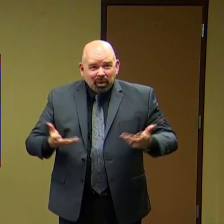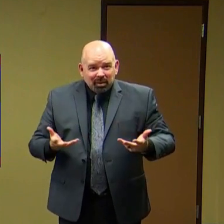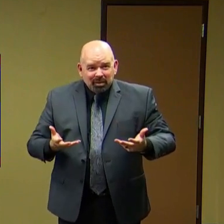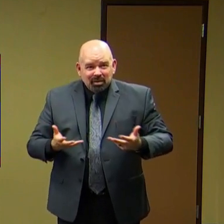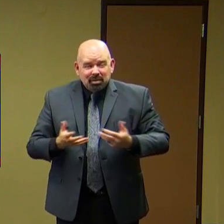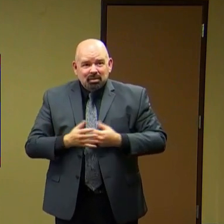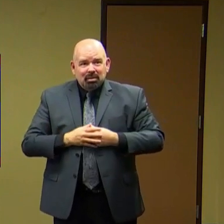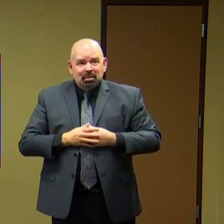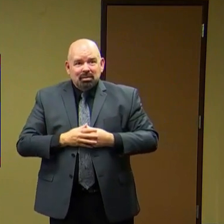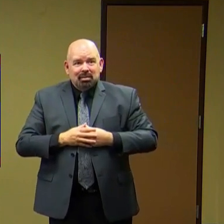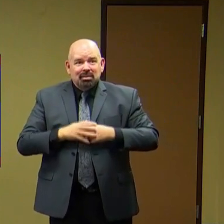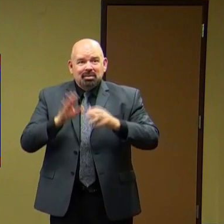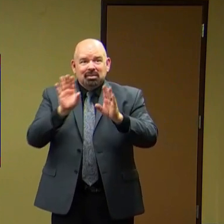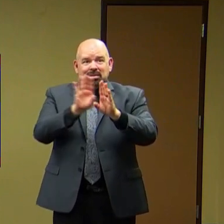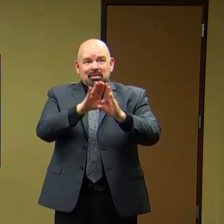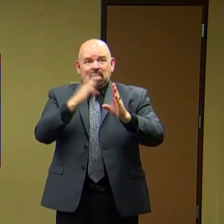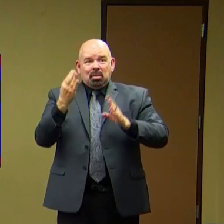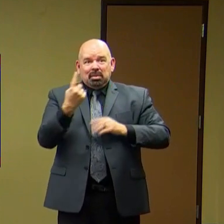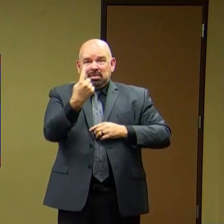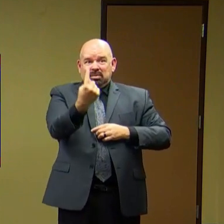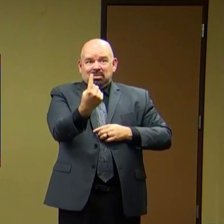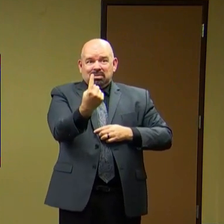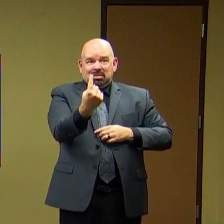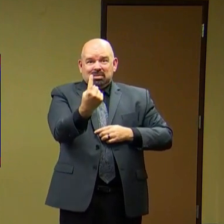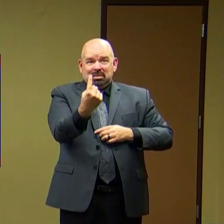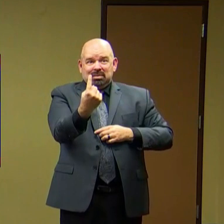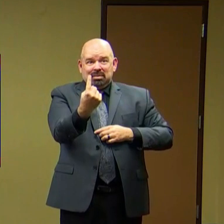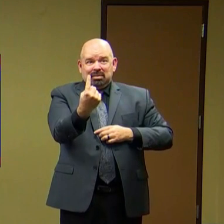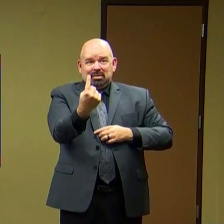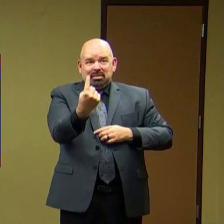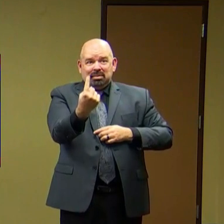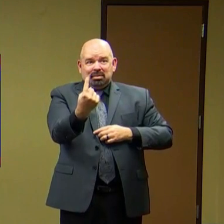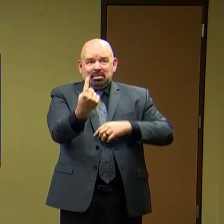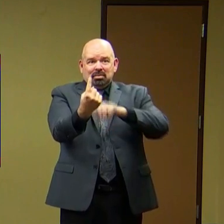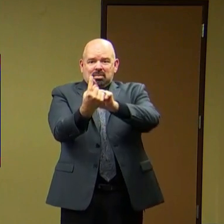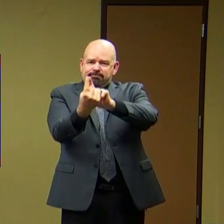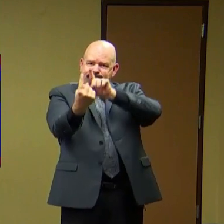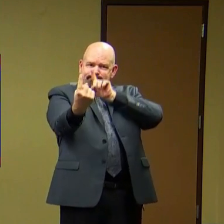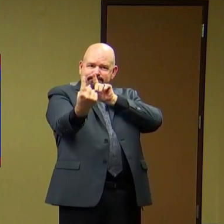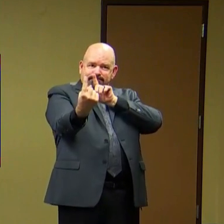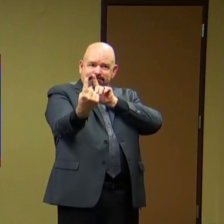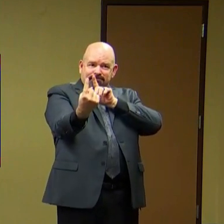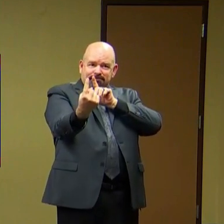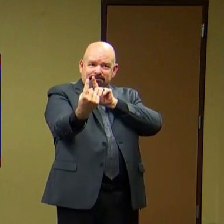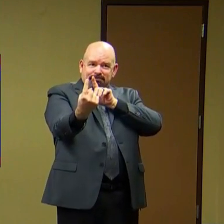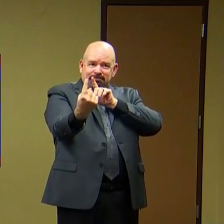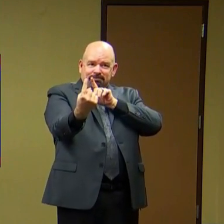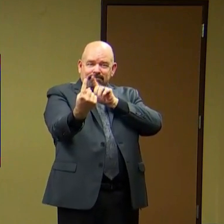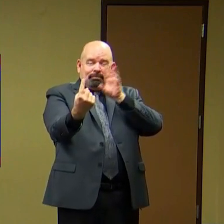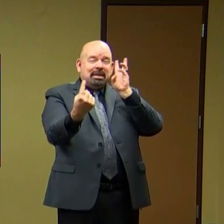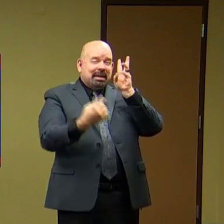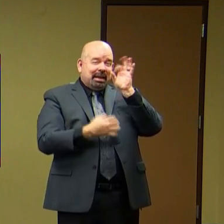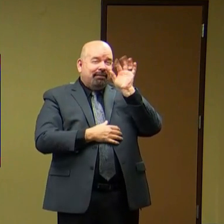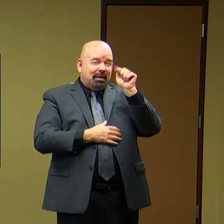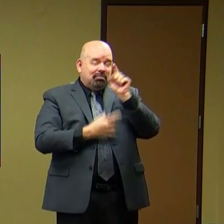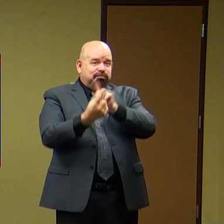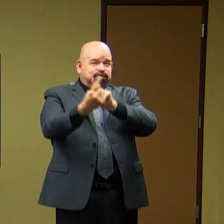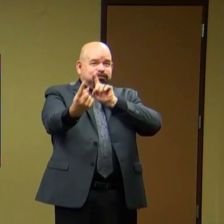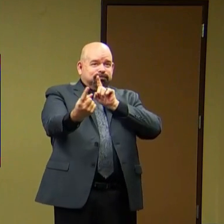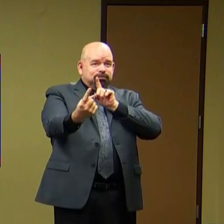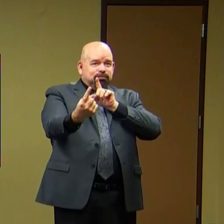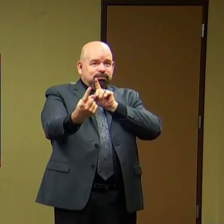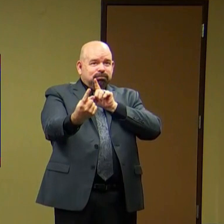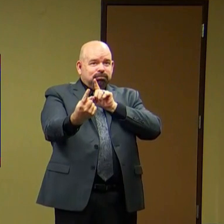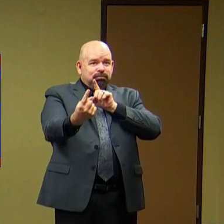person on the other side of that door, whether it be the trick-or-treater or the homeowner, will have appropriate masking